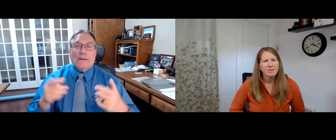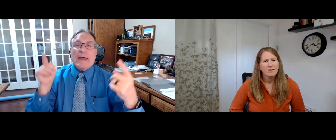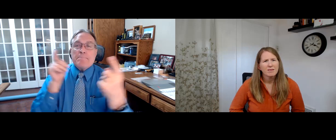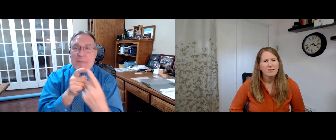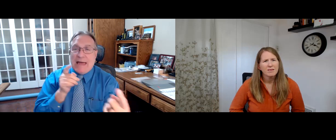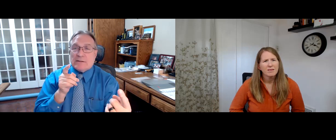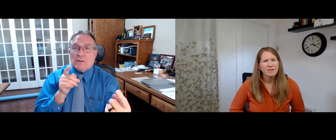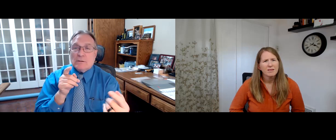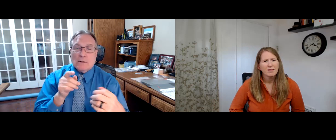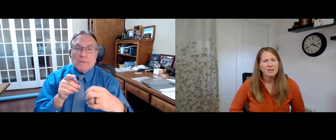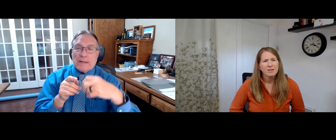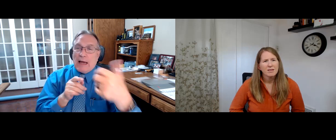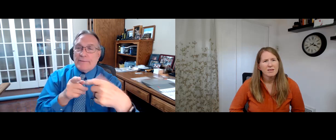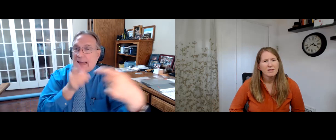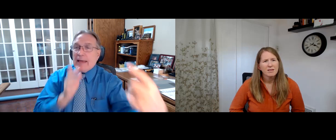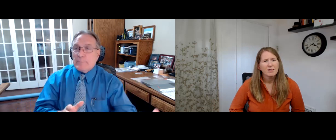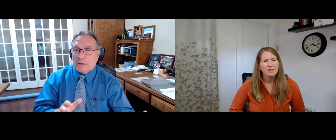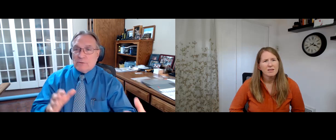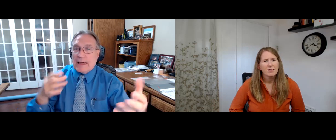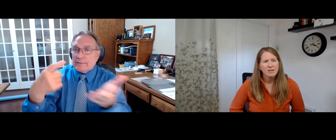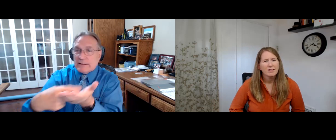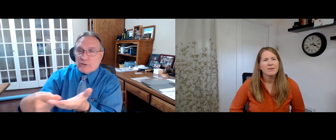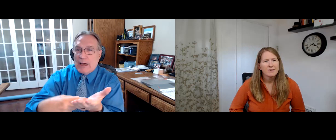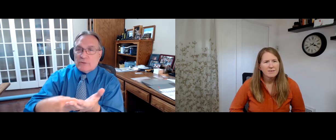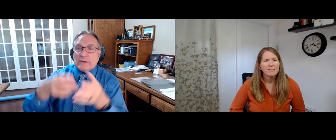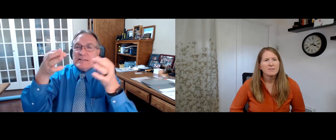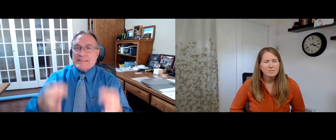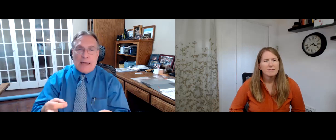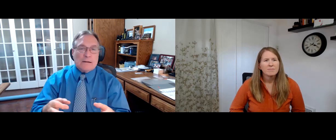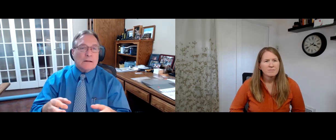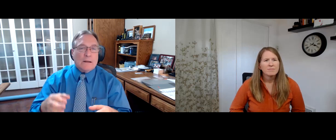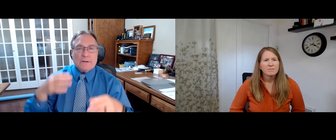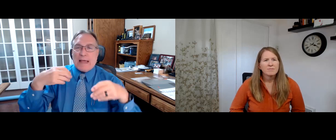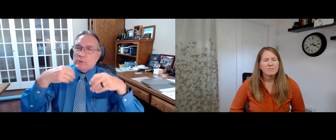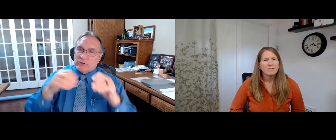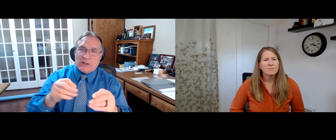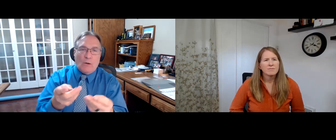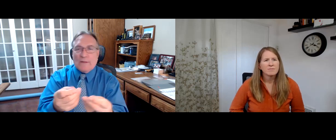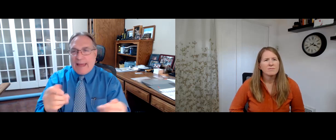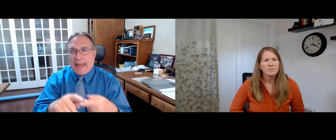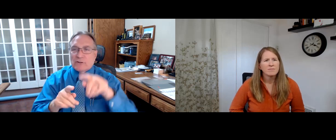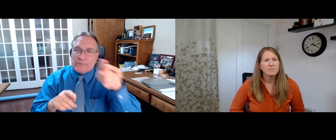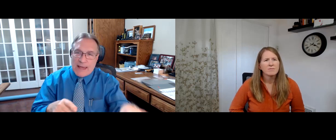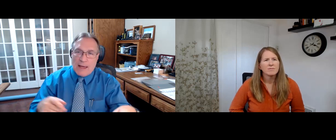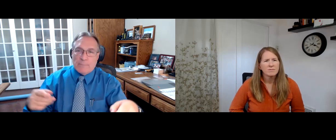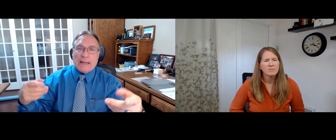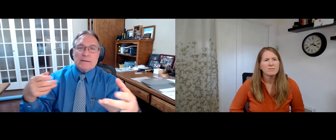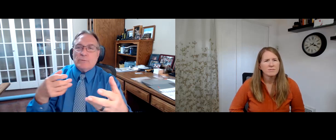they met the enemies and discussed and decided that they would sell the land to them and it would